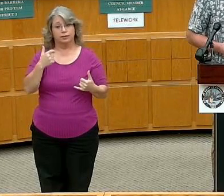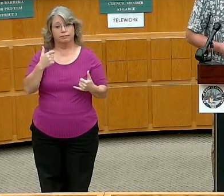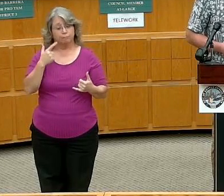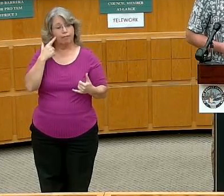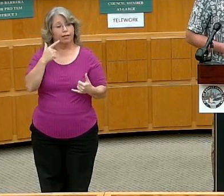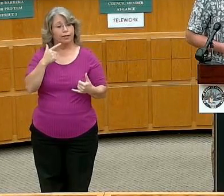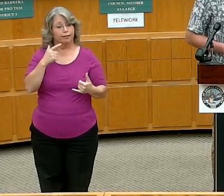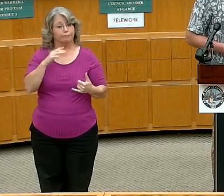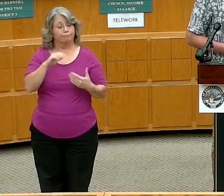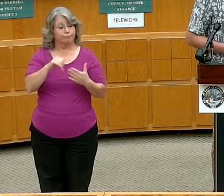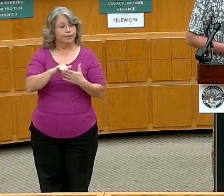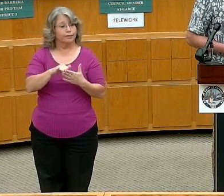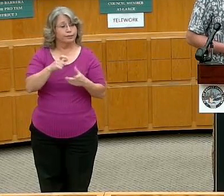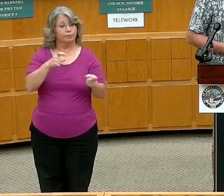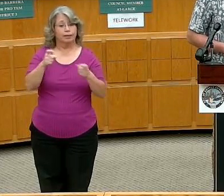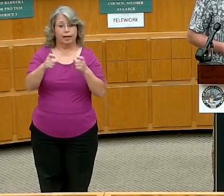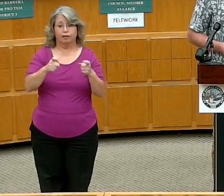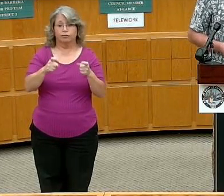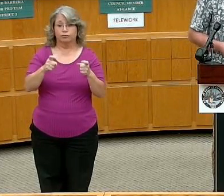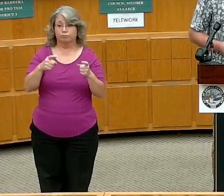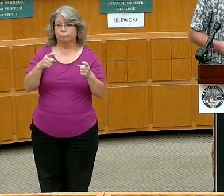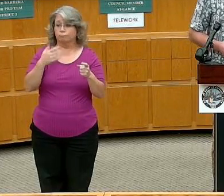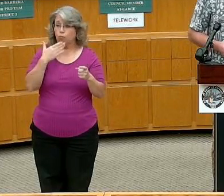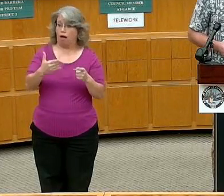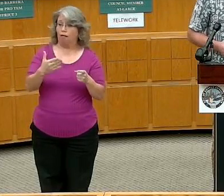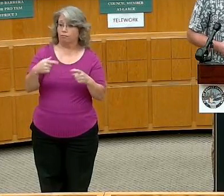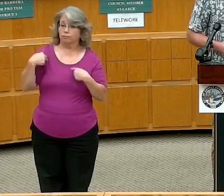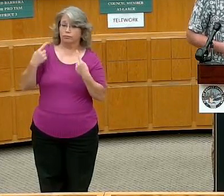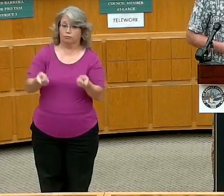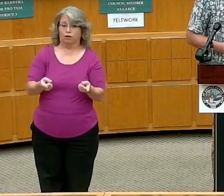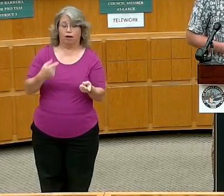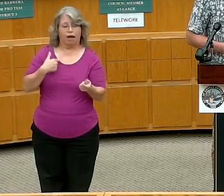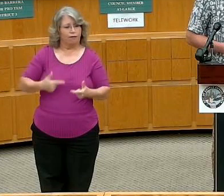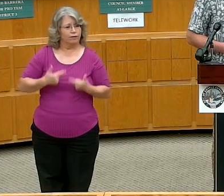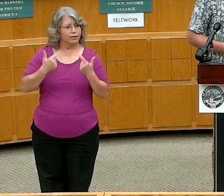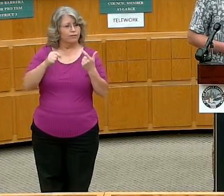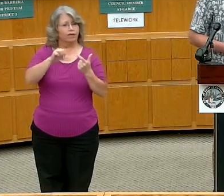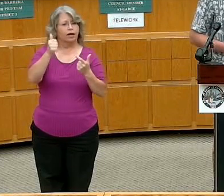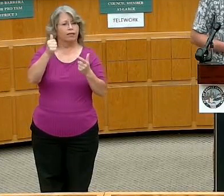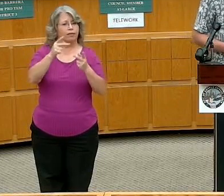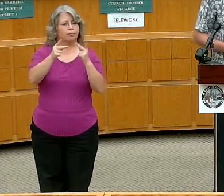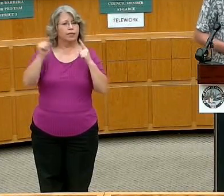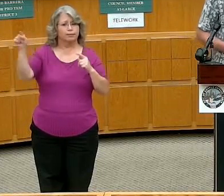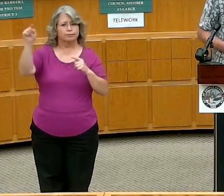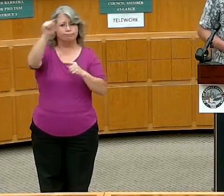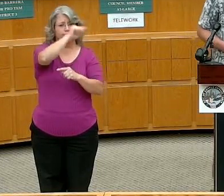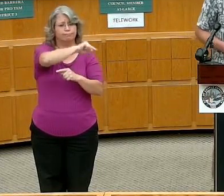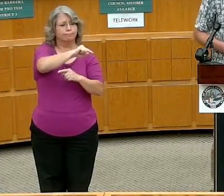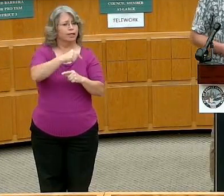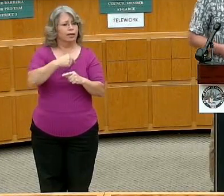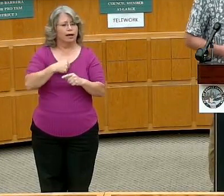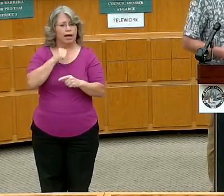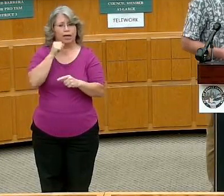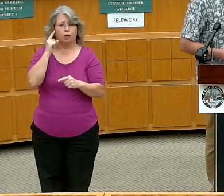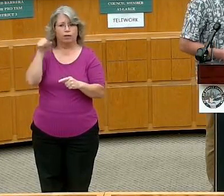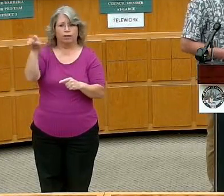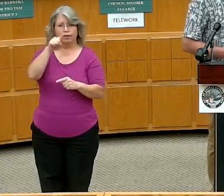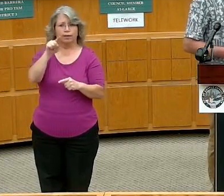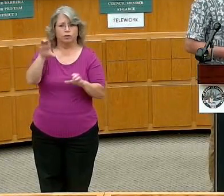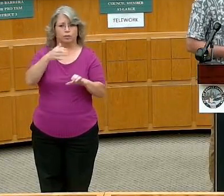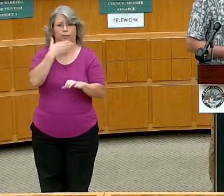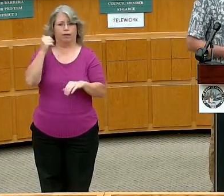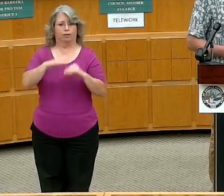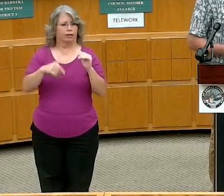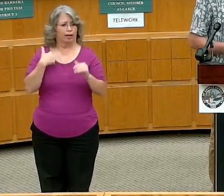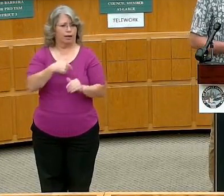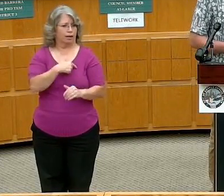far. I've lived in several places around the country, and I don't think any of them handled it any better than we have. So I